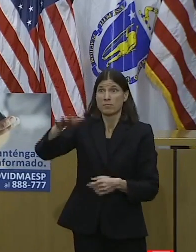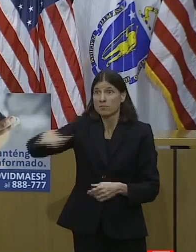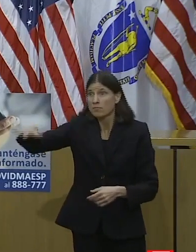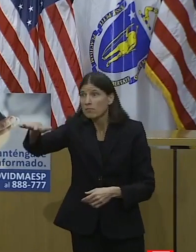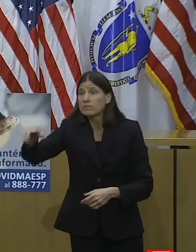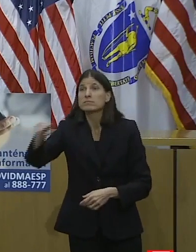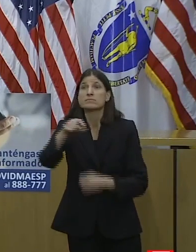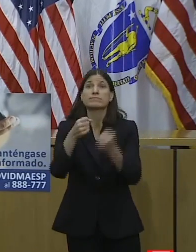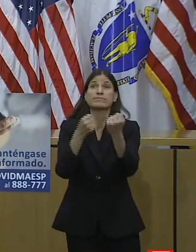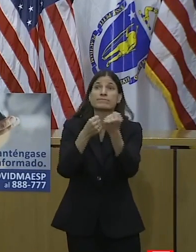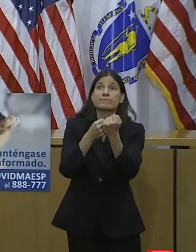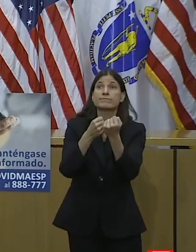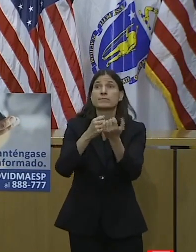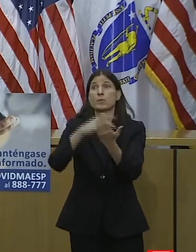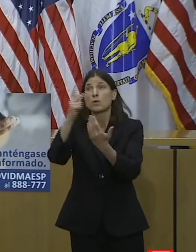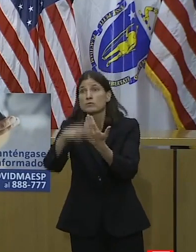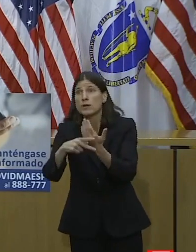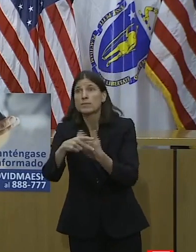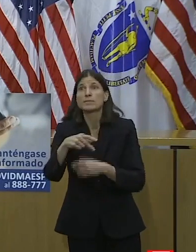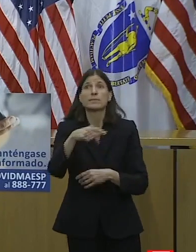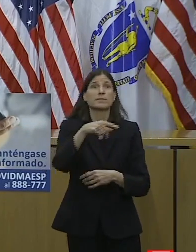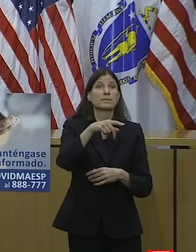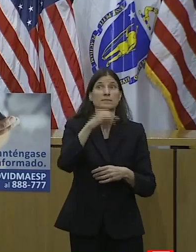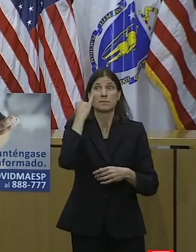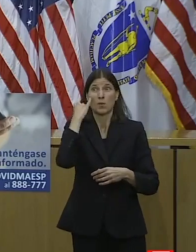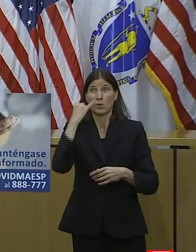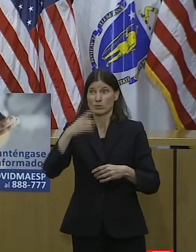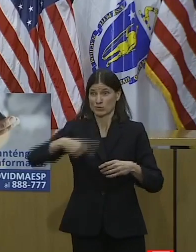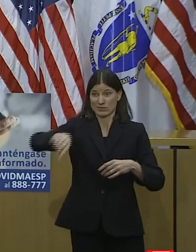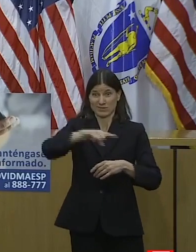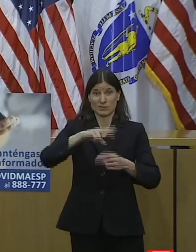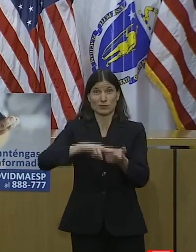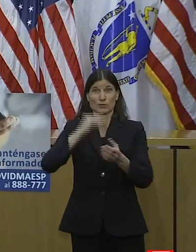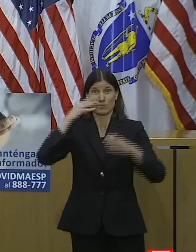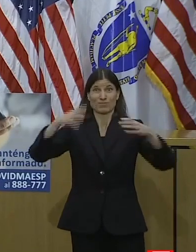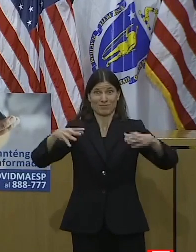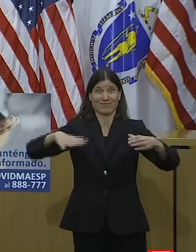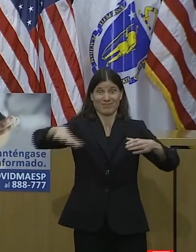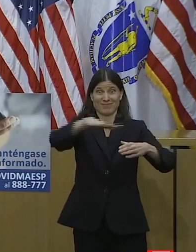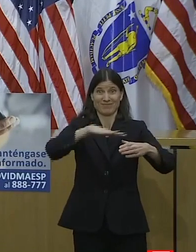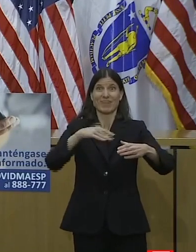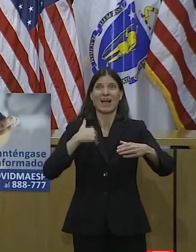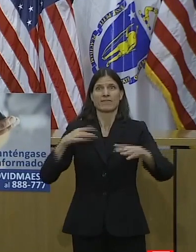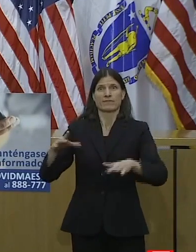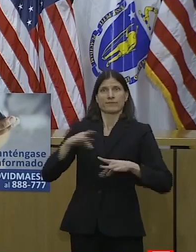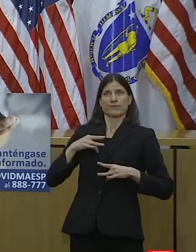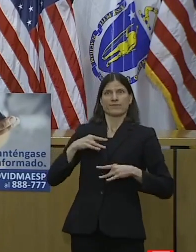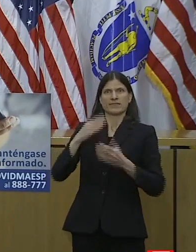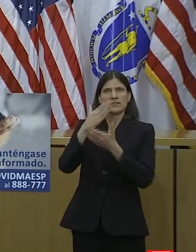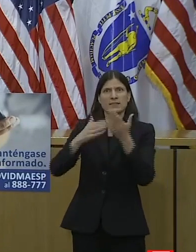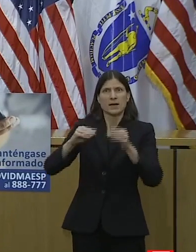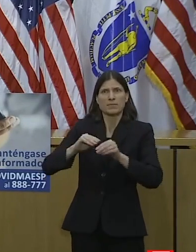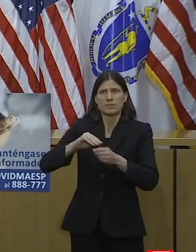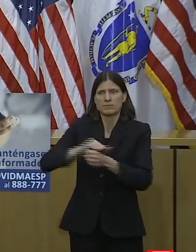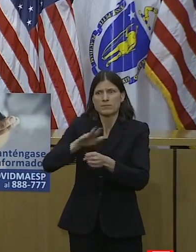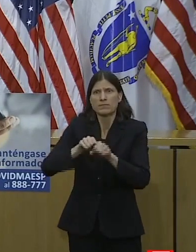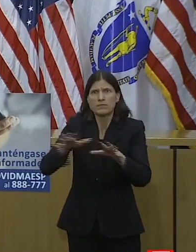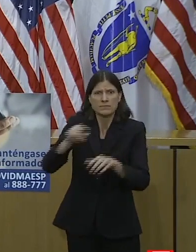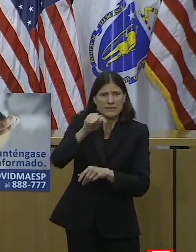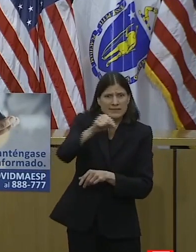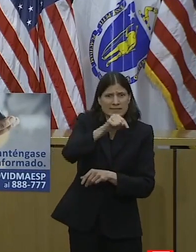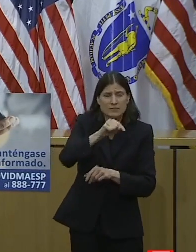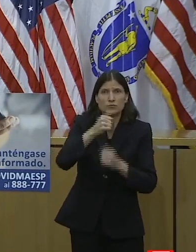like to say a quick word about nursing facility capacity. We've pursued 3 parallel options for